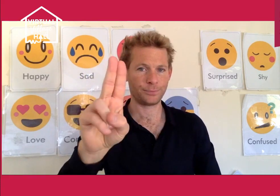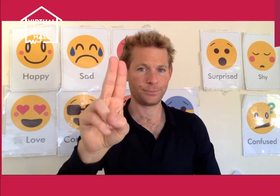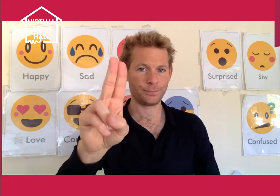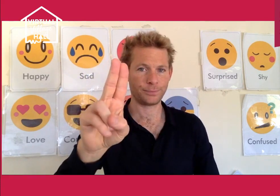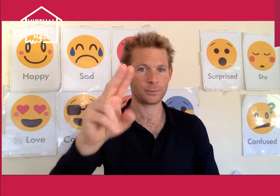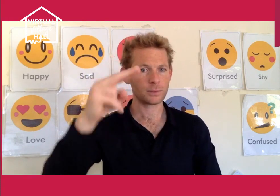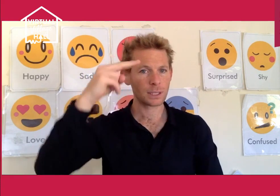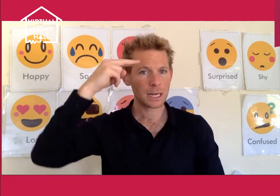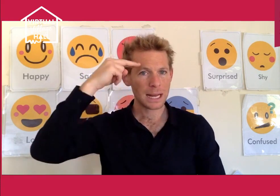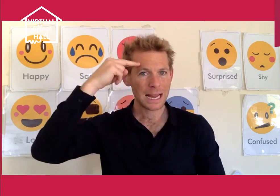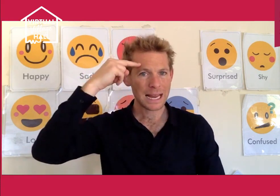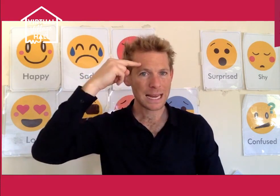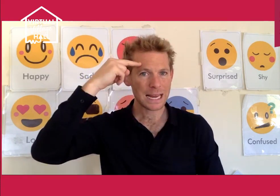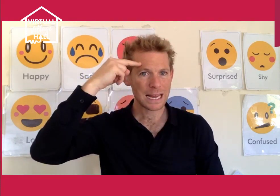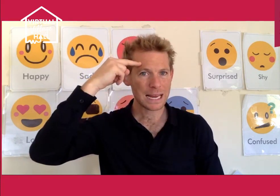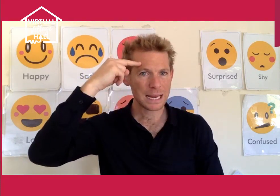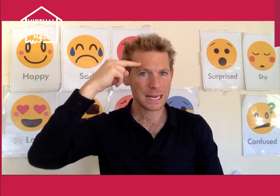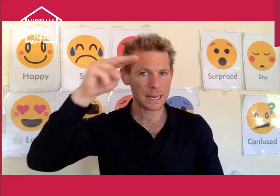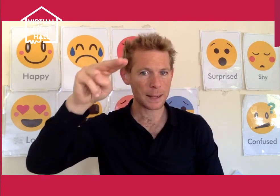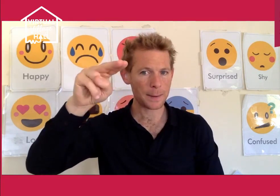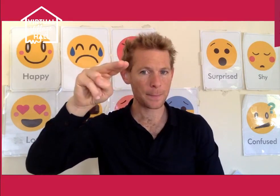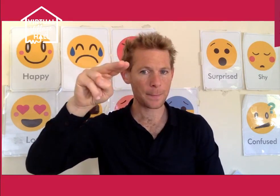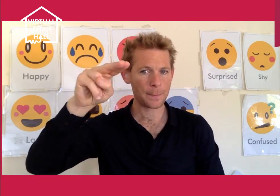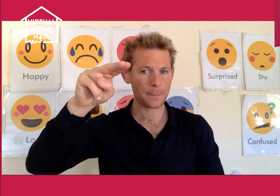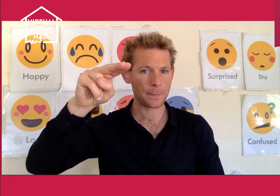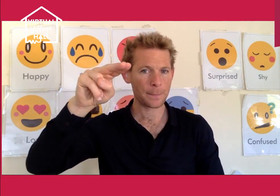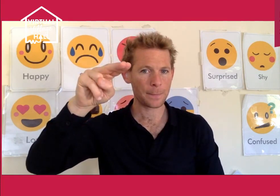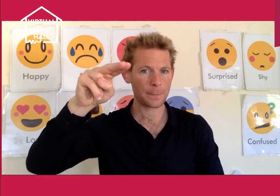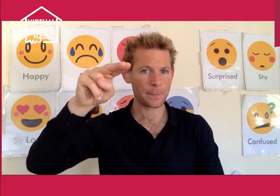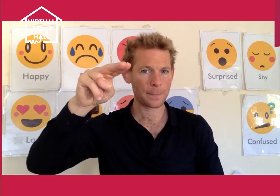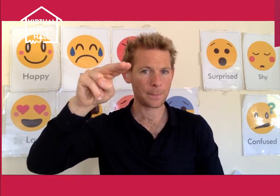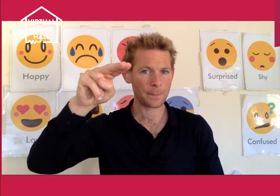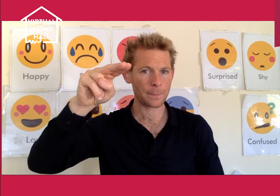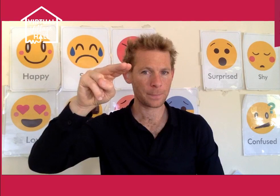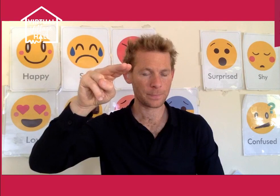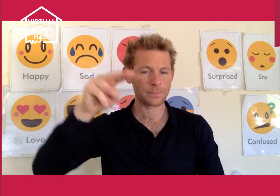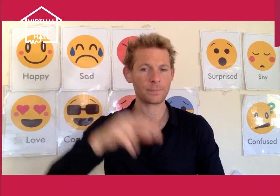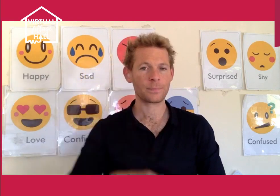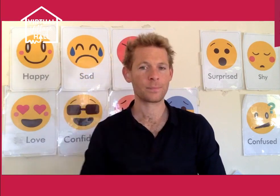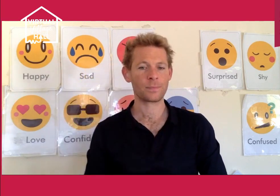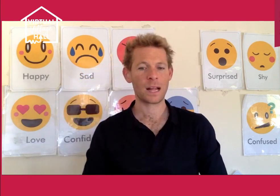two fingers together from your forehead going out. Name.